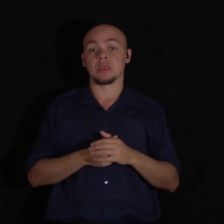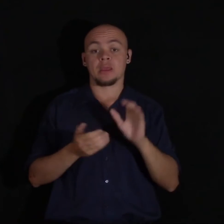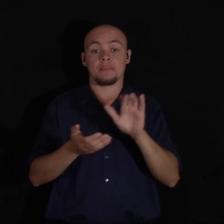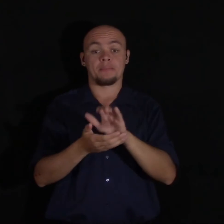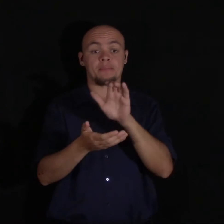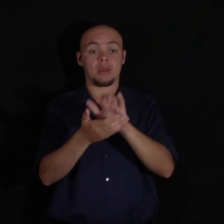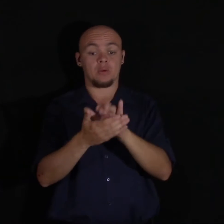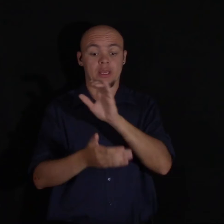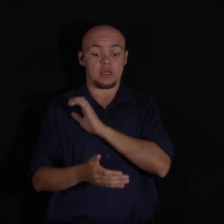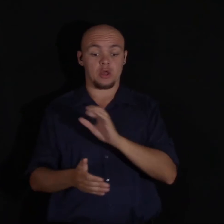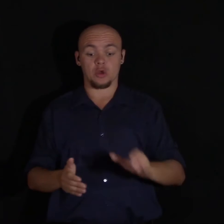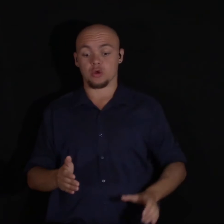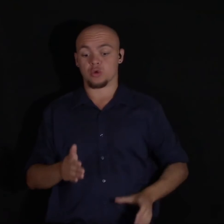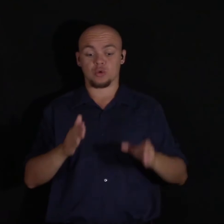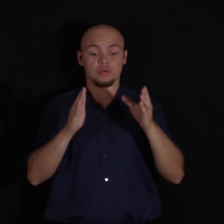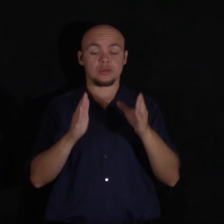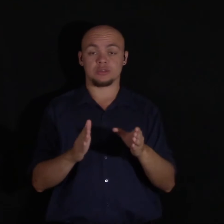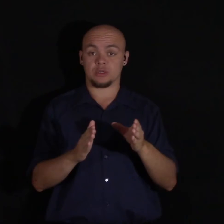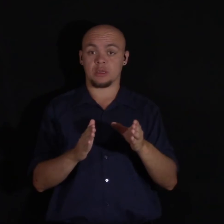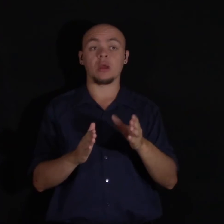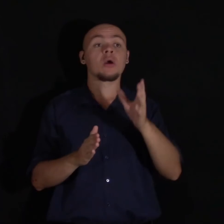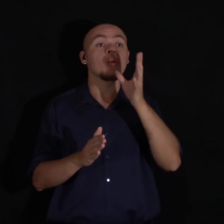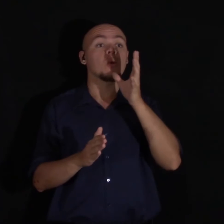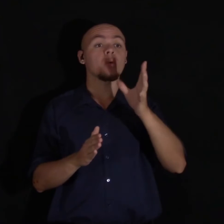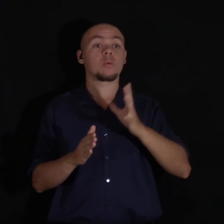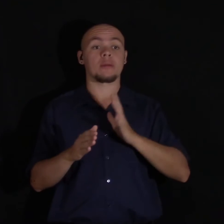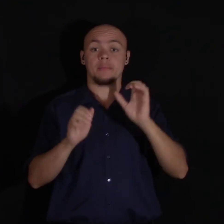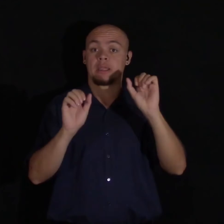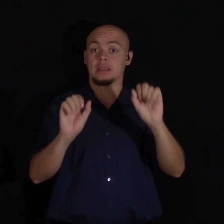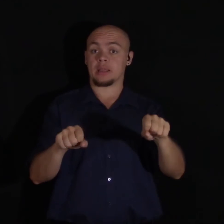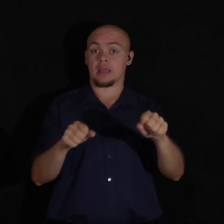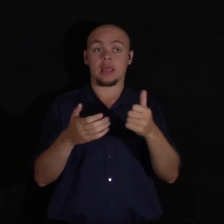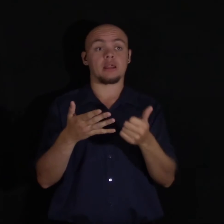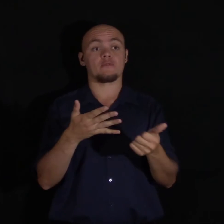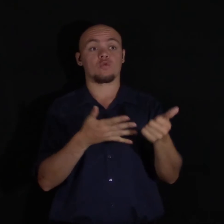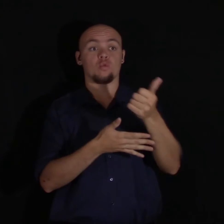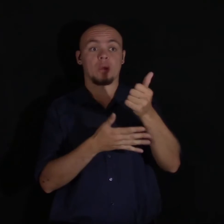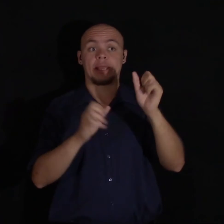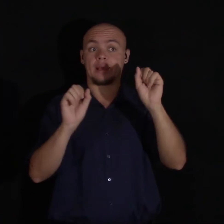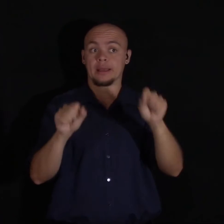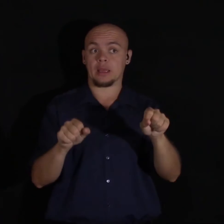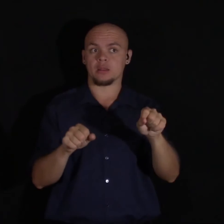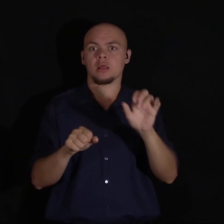in a country where women were allowed to take a rank in society was enchanting to her.